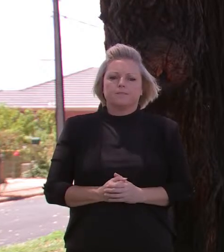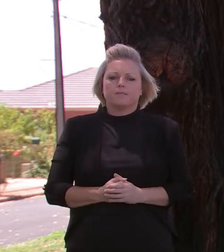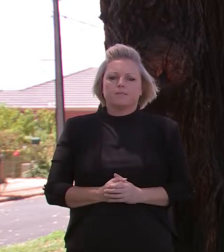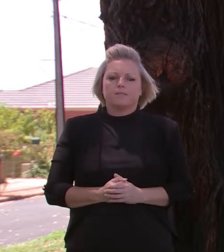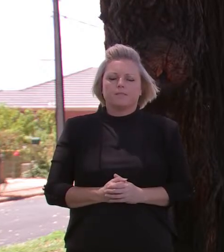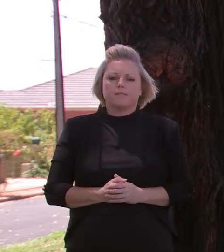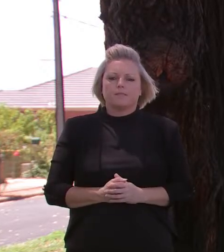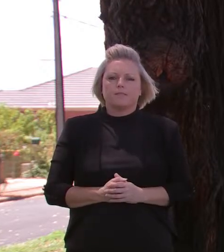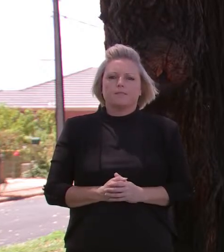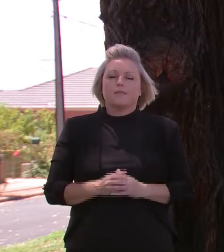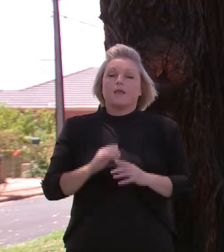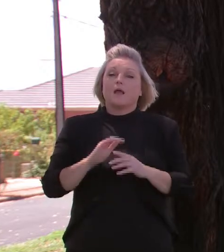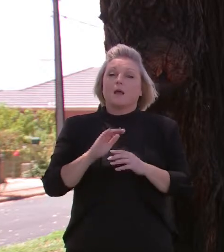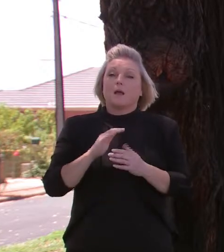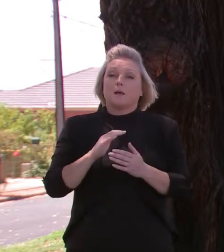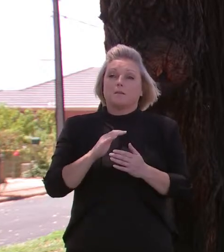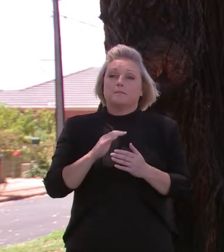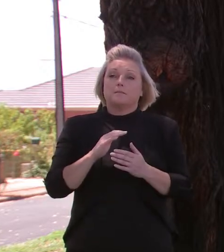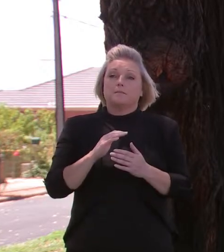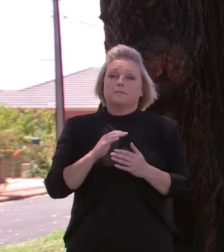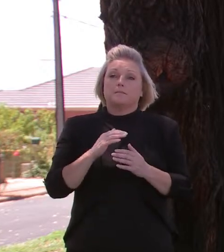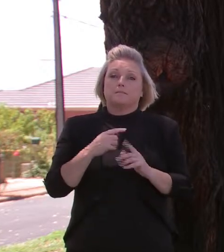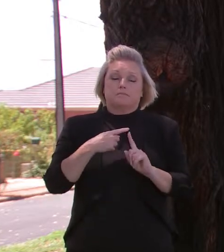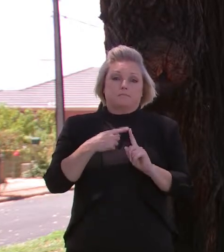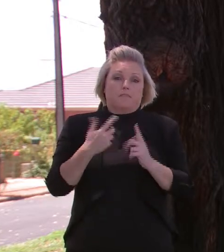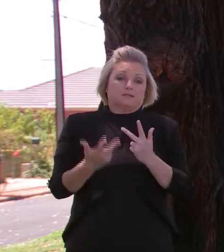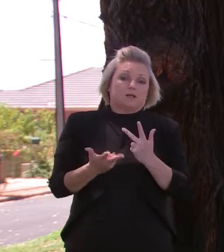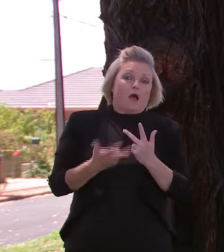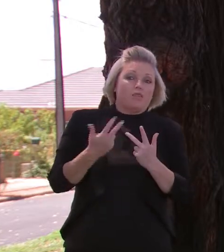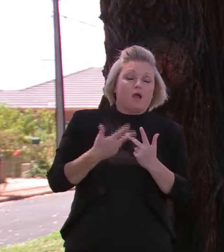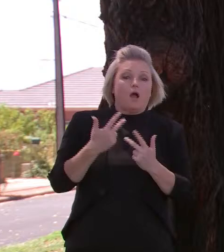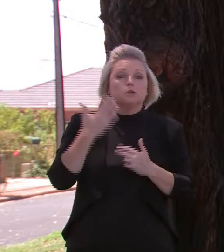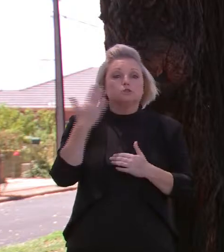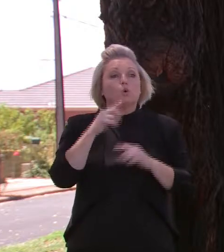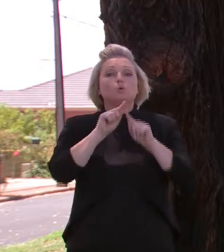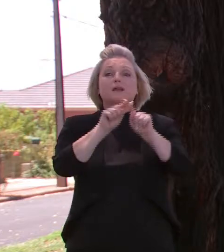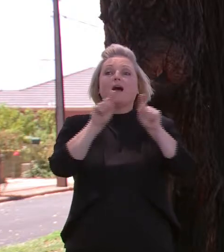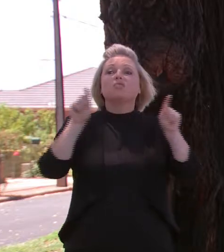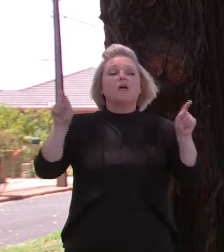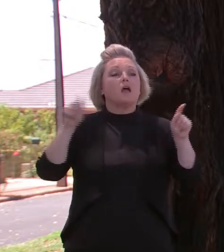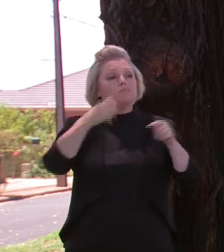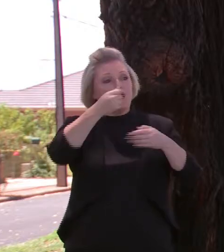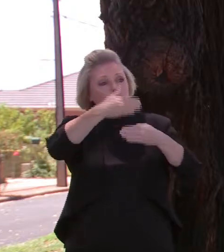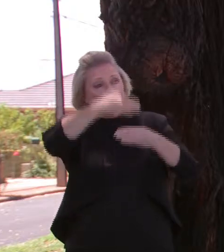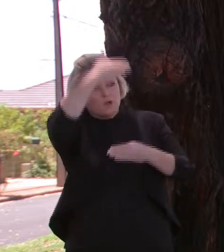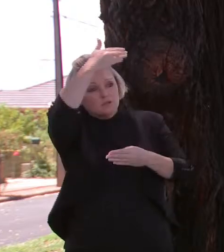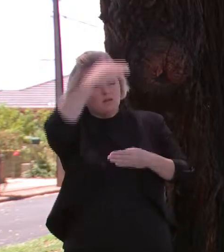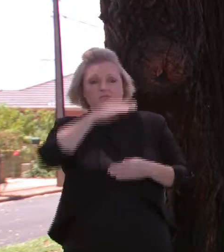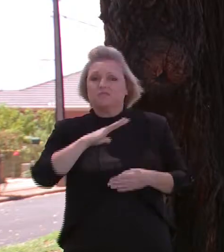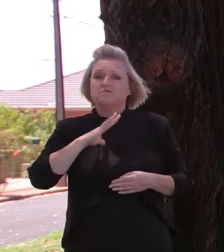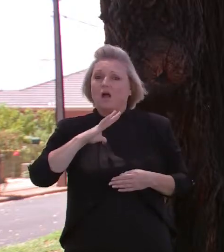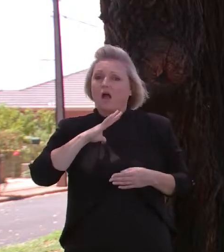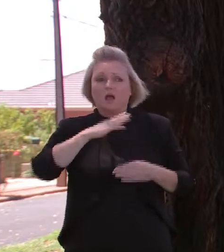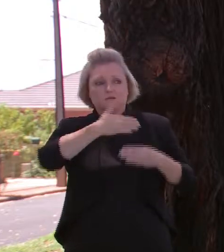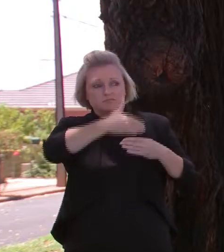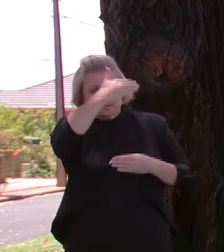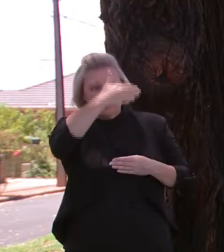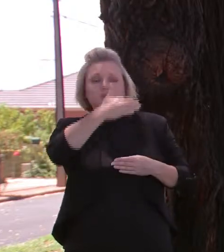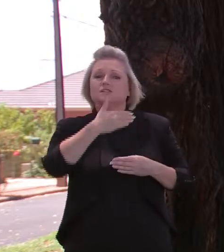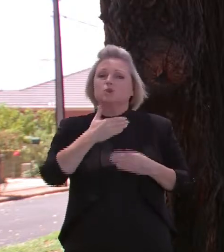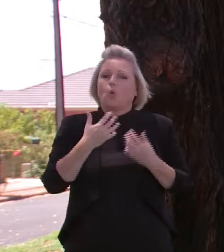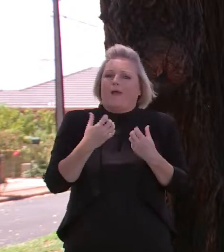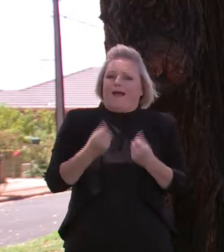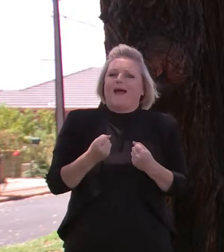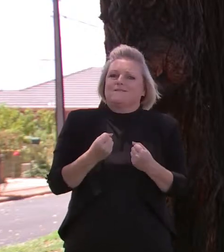an overwhelming majority of the remainder who are able to open doors and windows suitably. So we have a body of